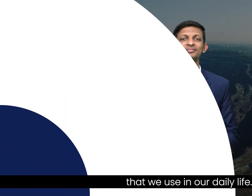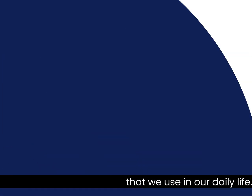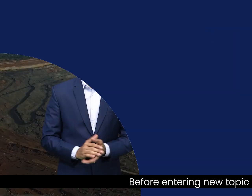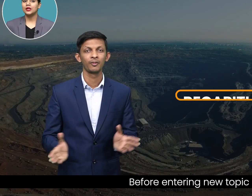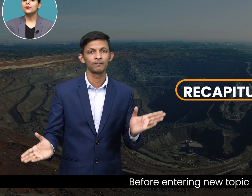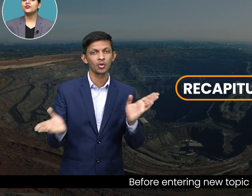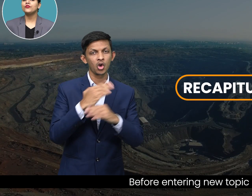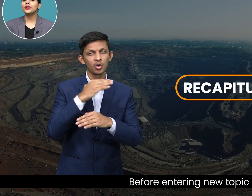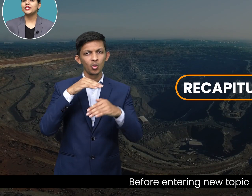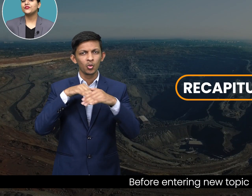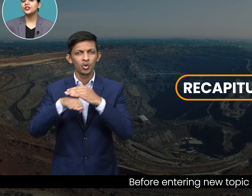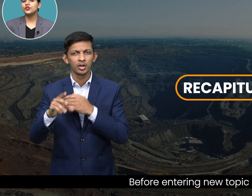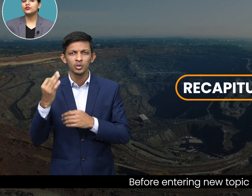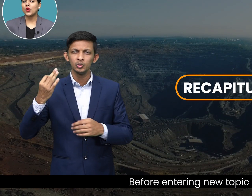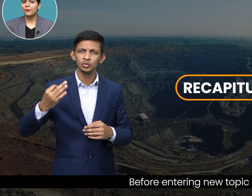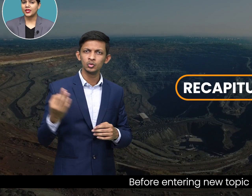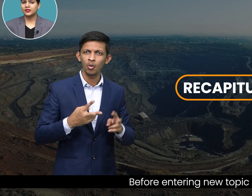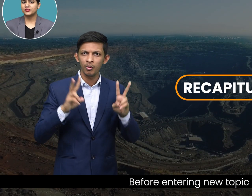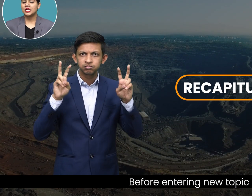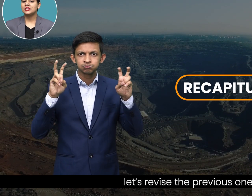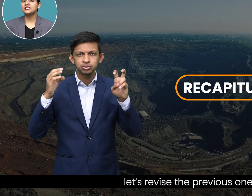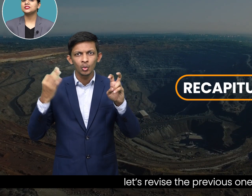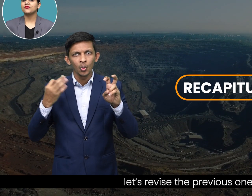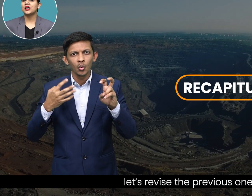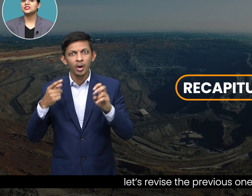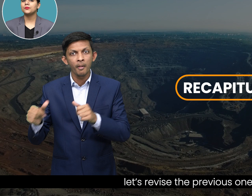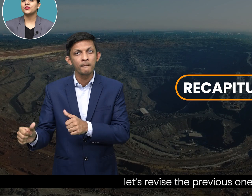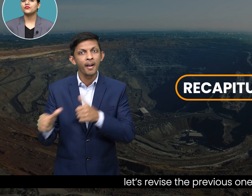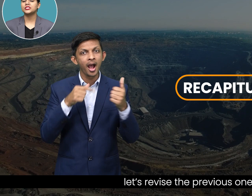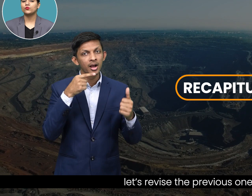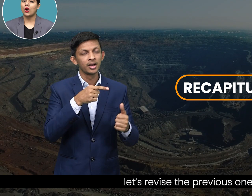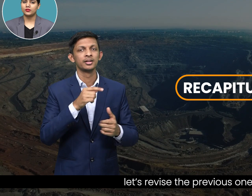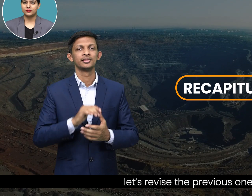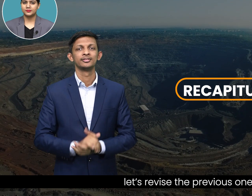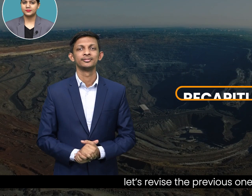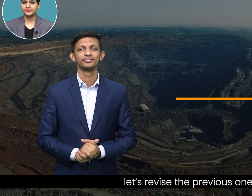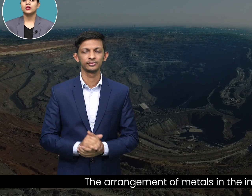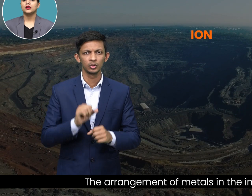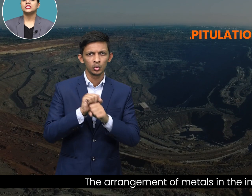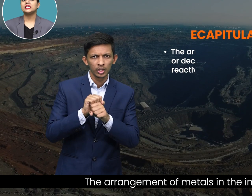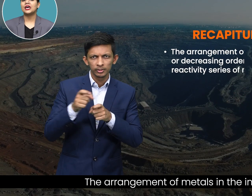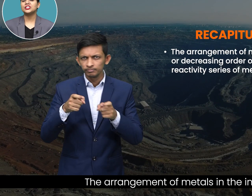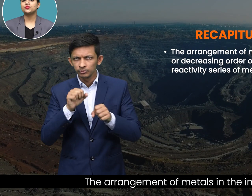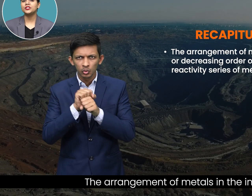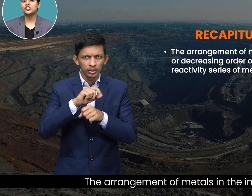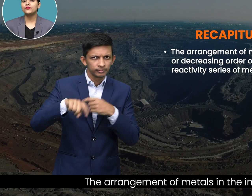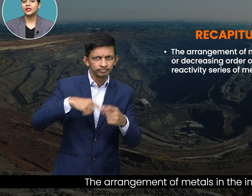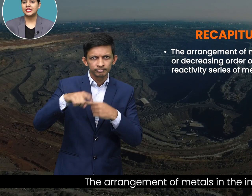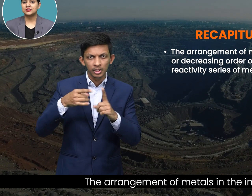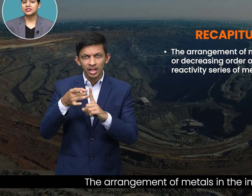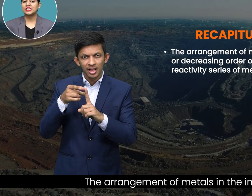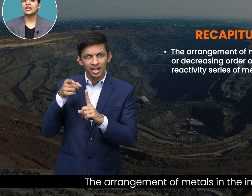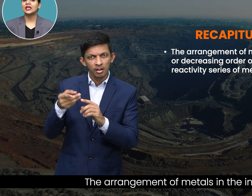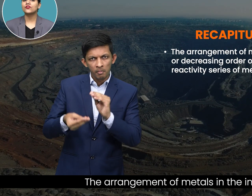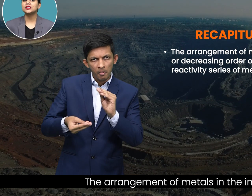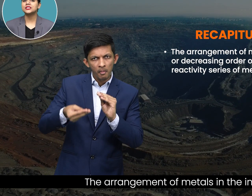life. Before entering new topic, let's revise the previous one. The arrangement of